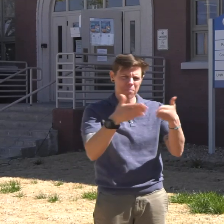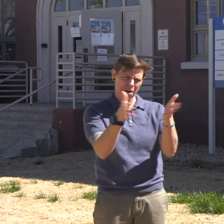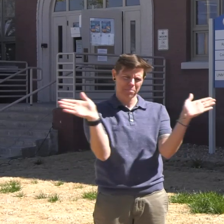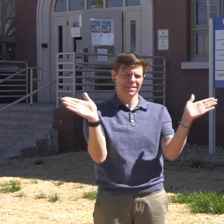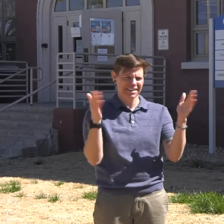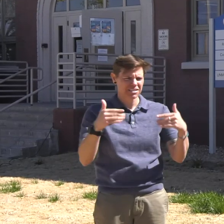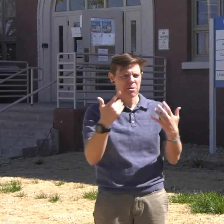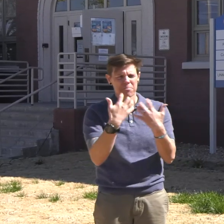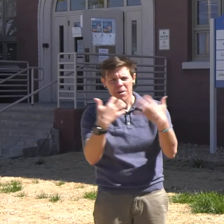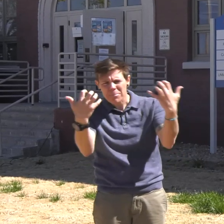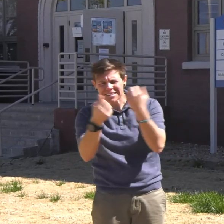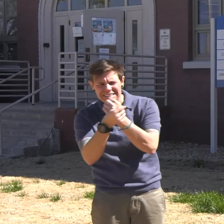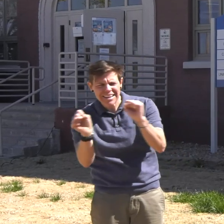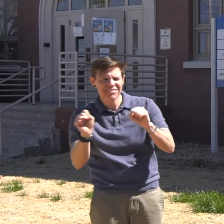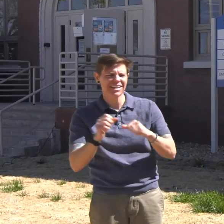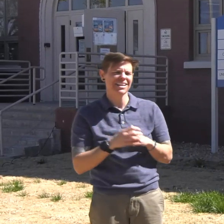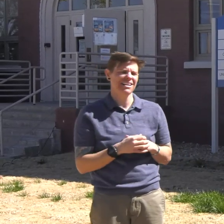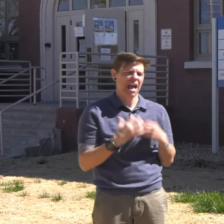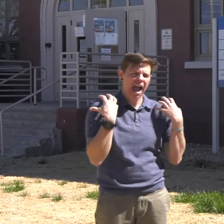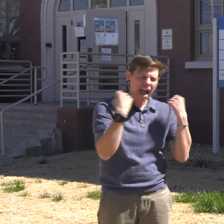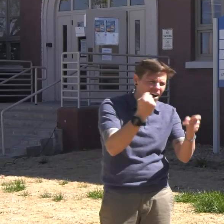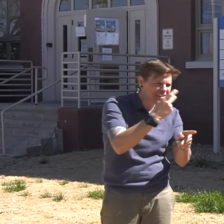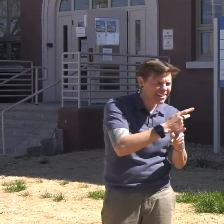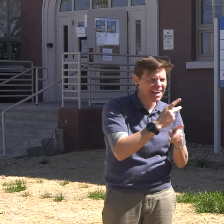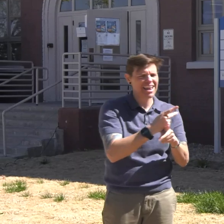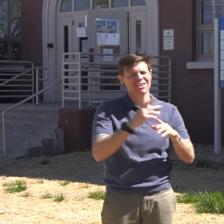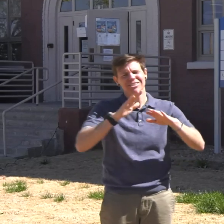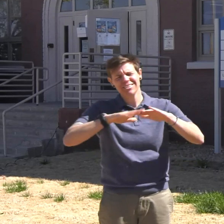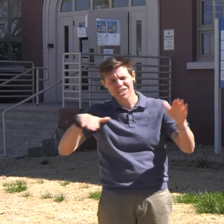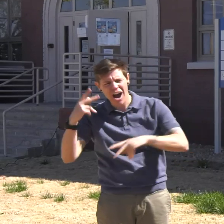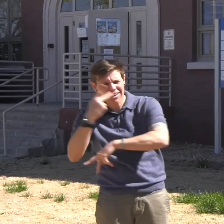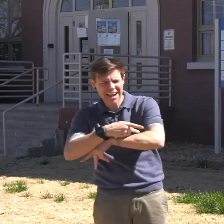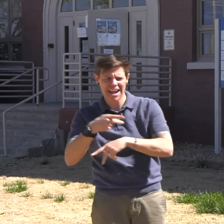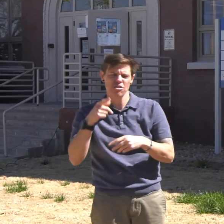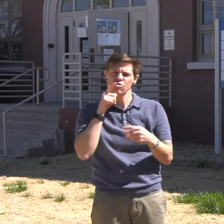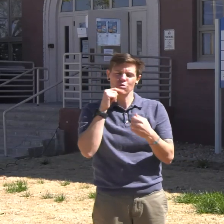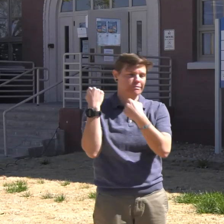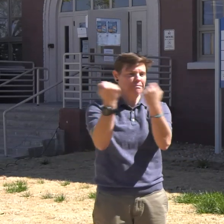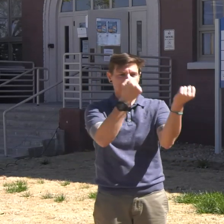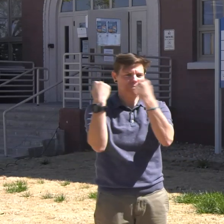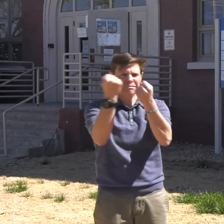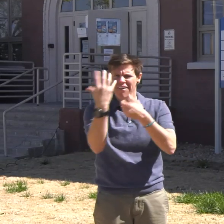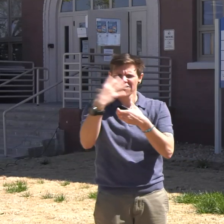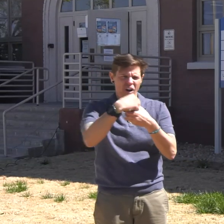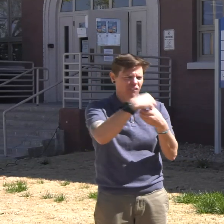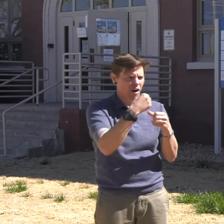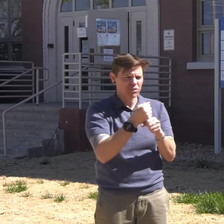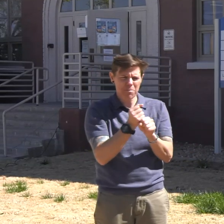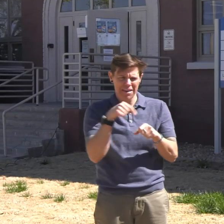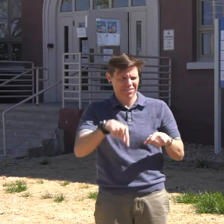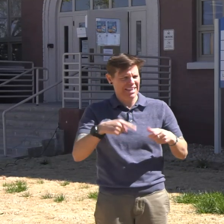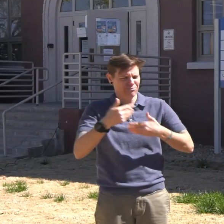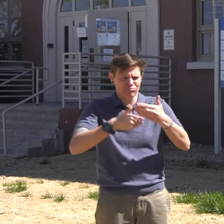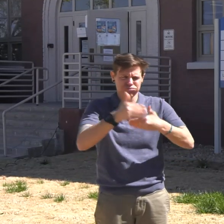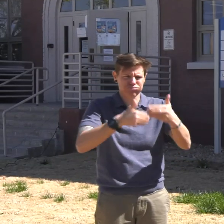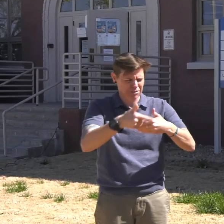and our child care workers, and everyone who's driving and being involved in different things to try and keep our city